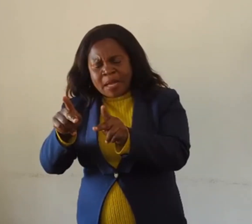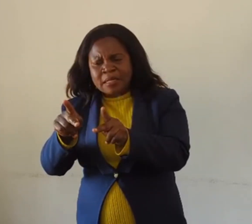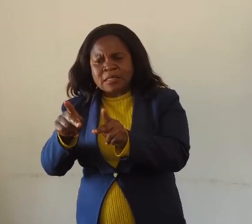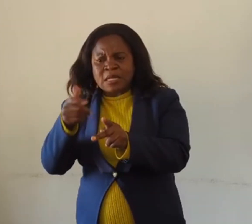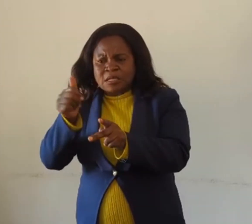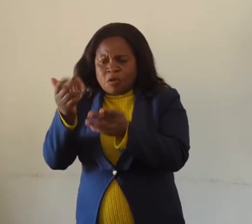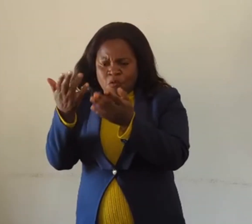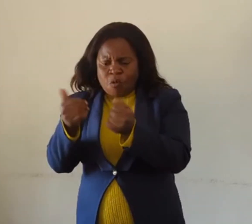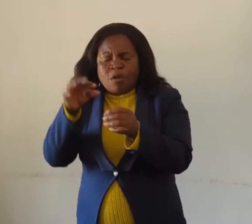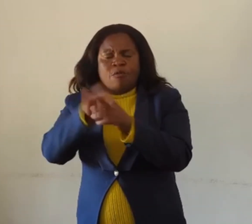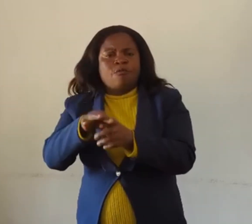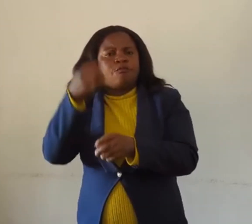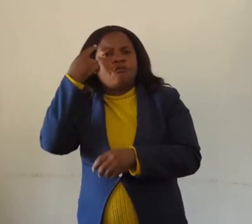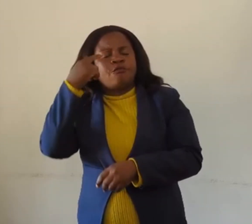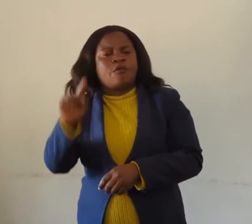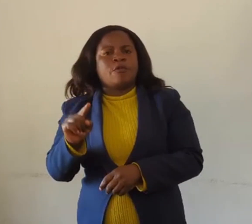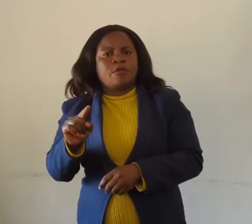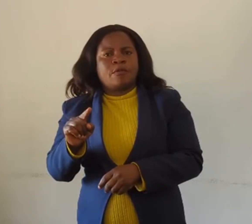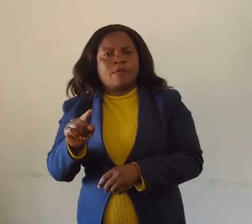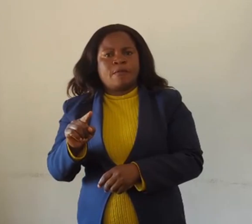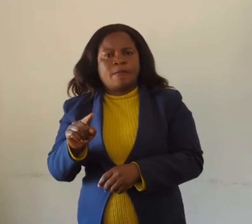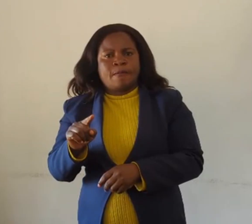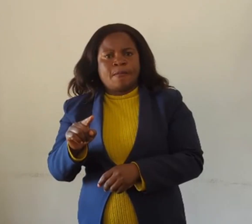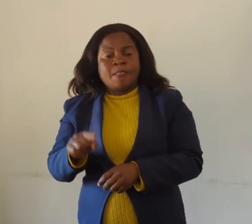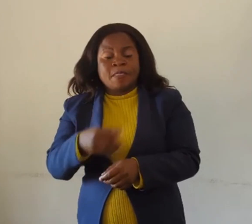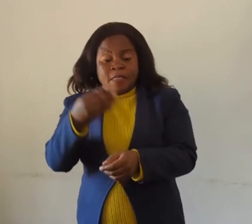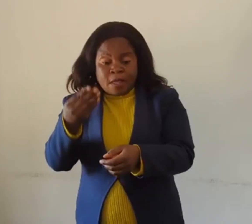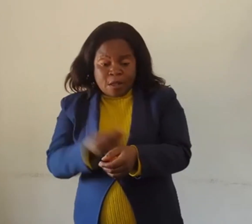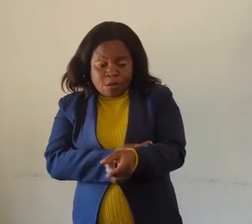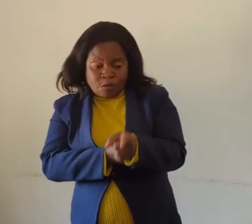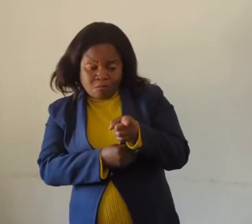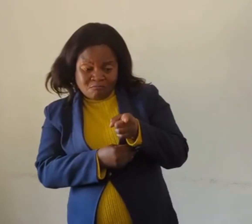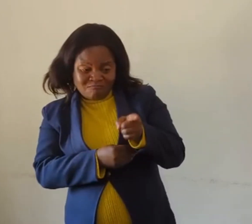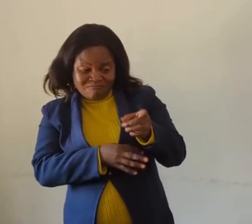vote for, while the amendment states that the voter should